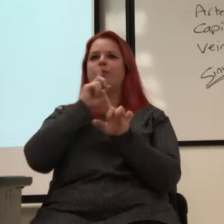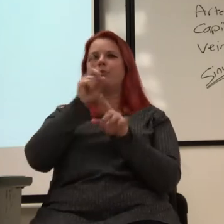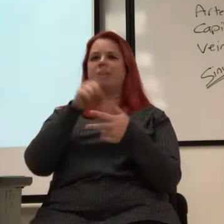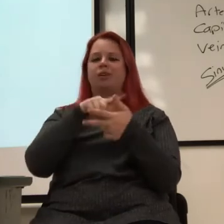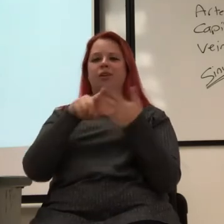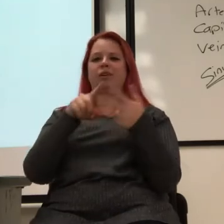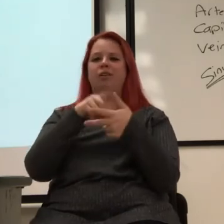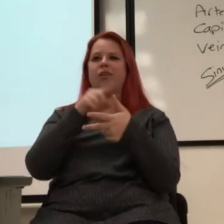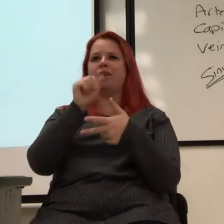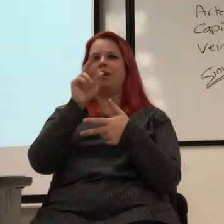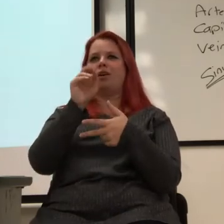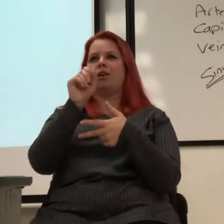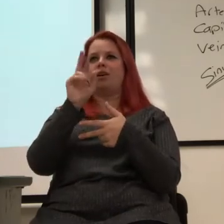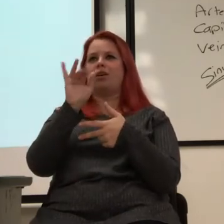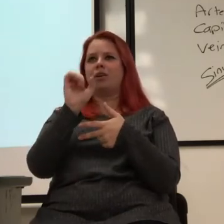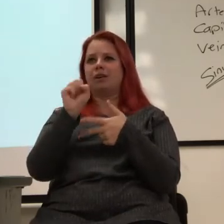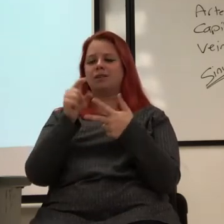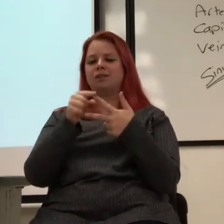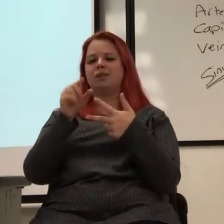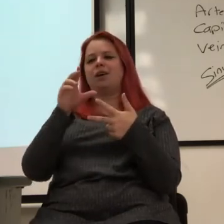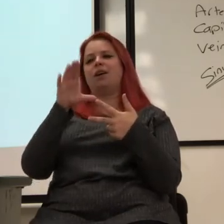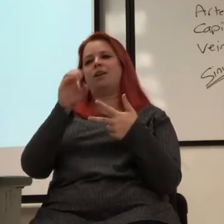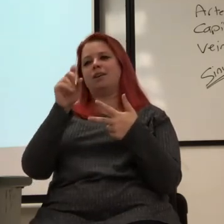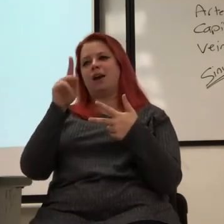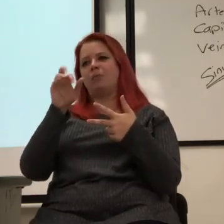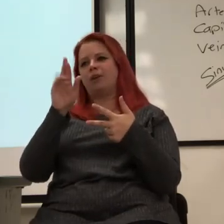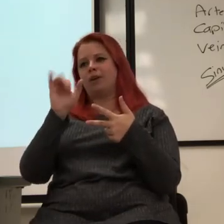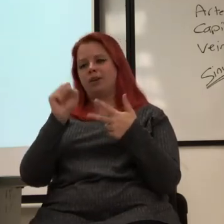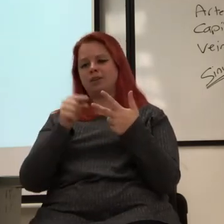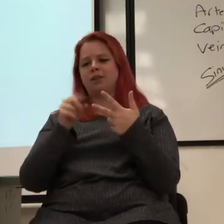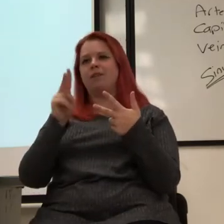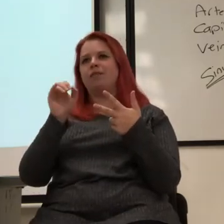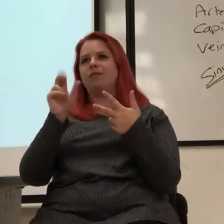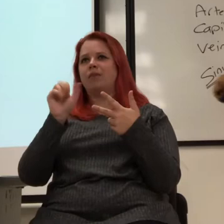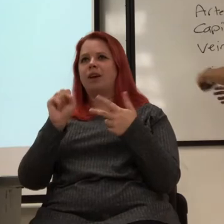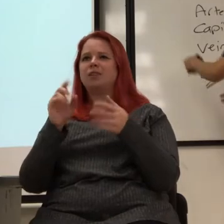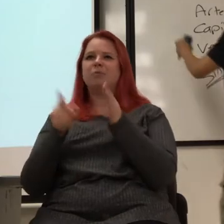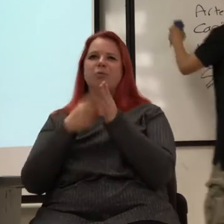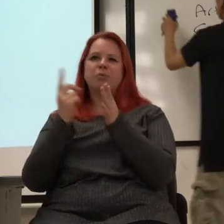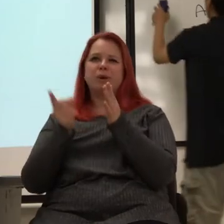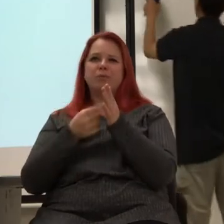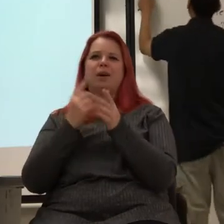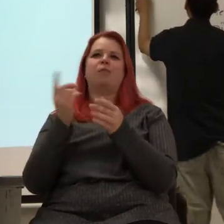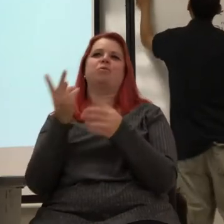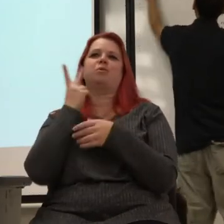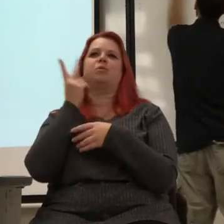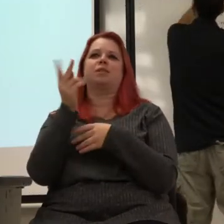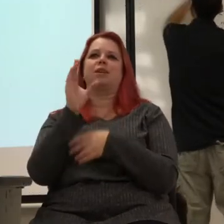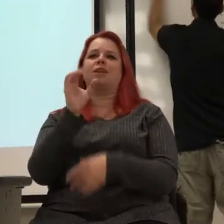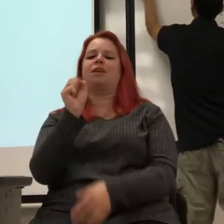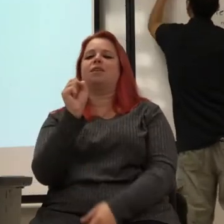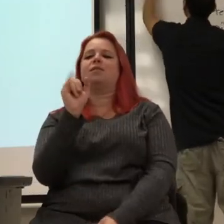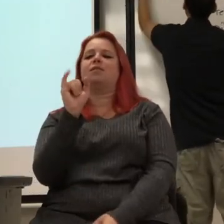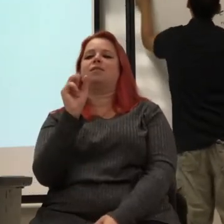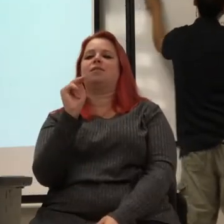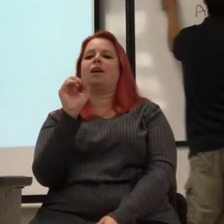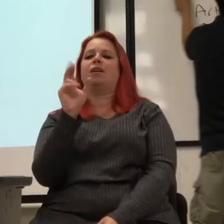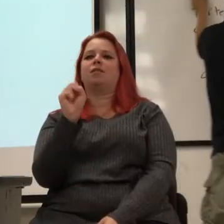veins. Every once in a while you'll see something called a sinus. All right, we have the blood itself.